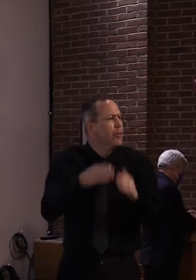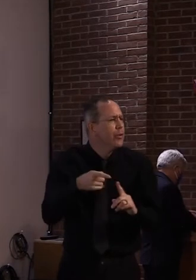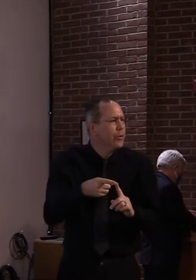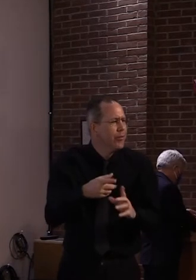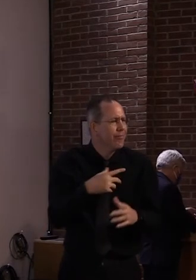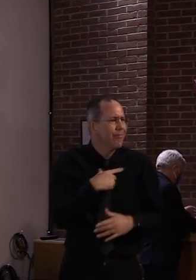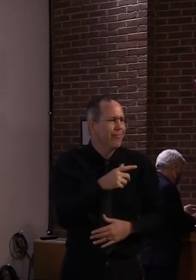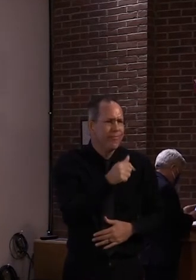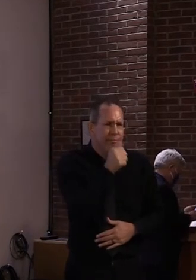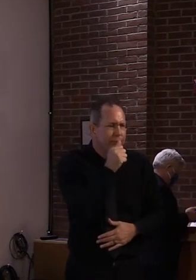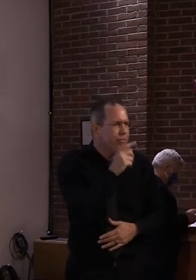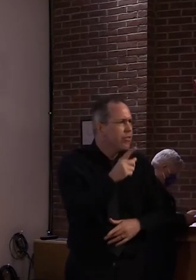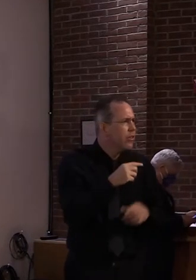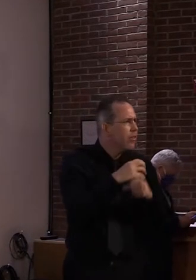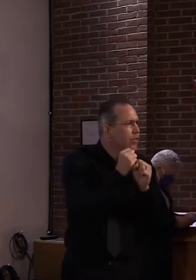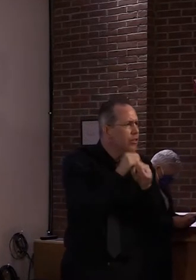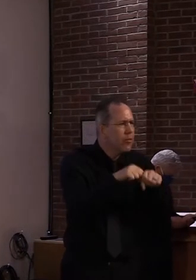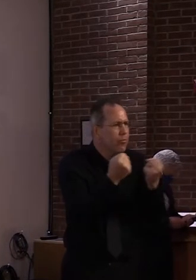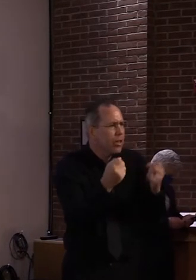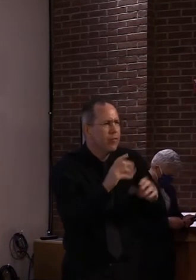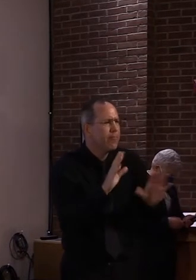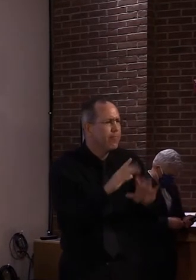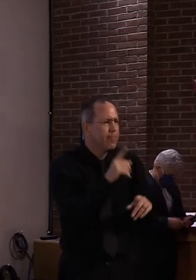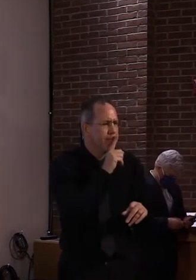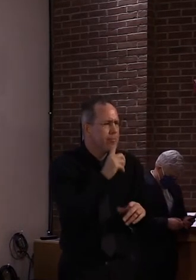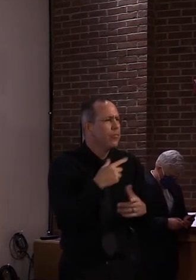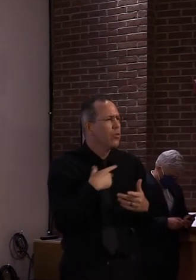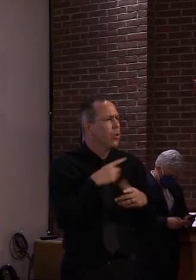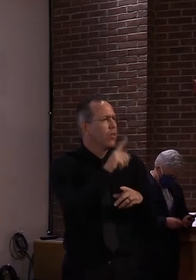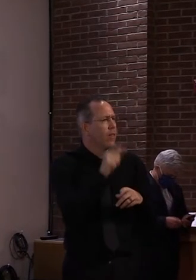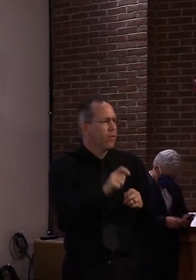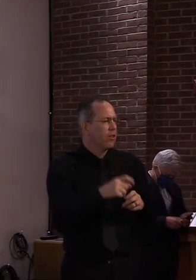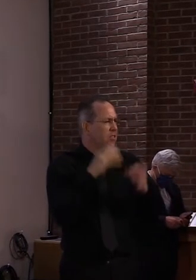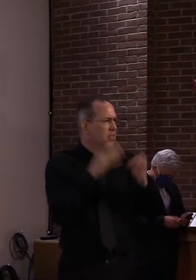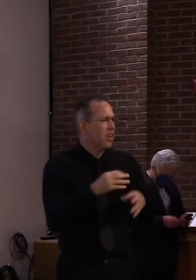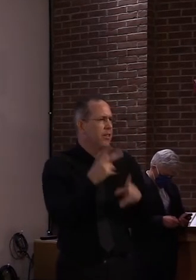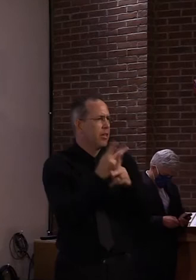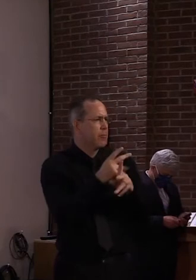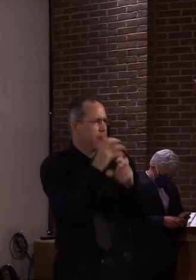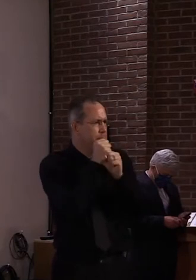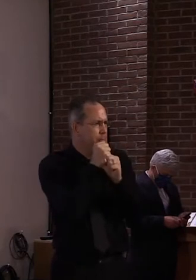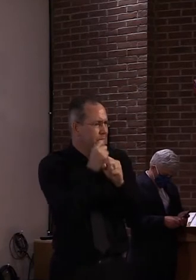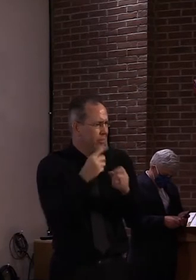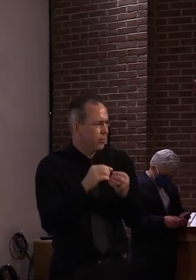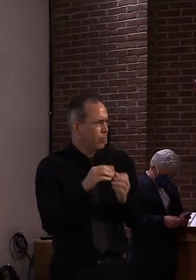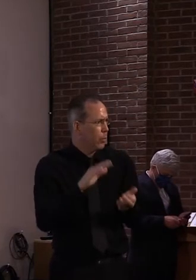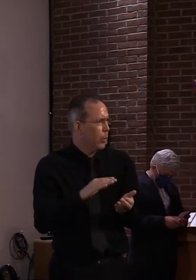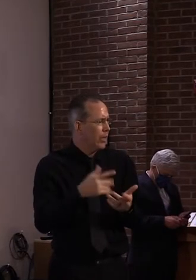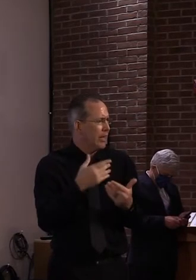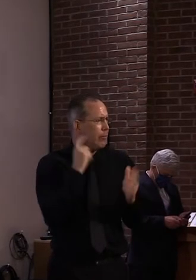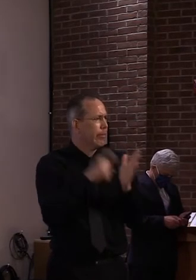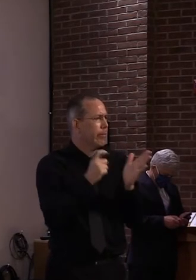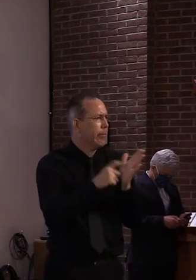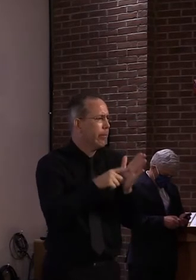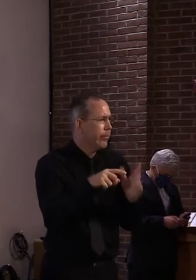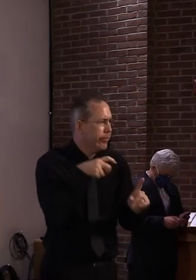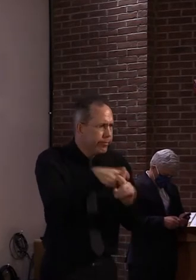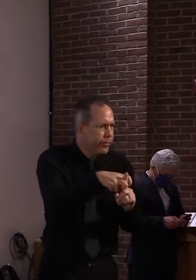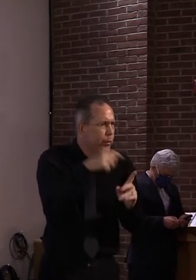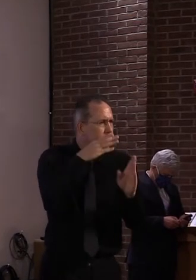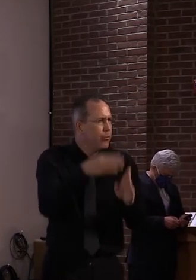privileged health information of the individuals involved. So it's not that a person